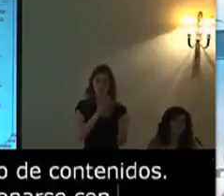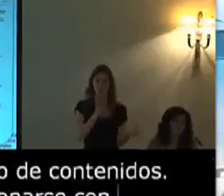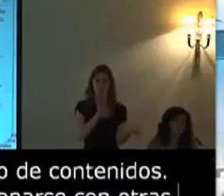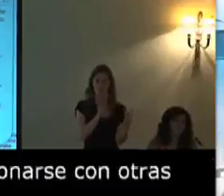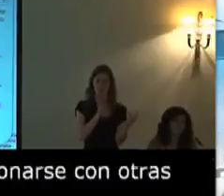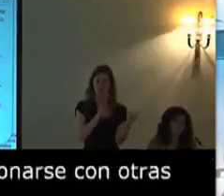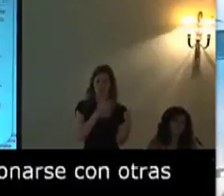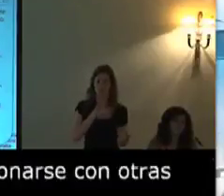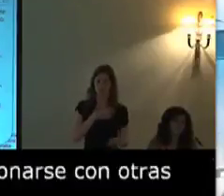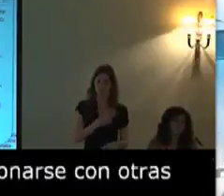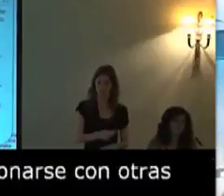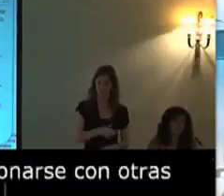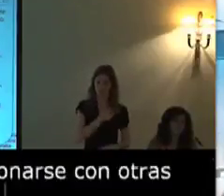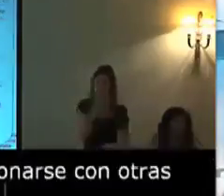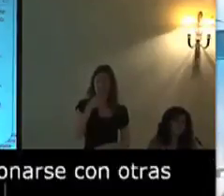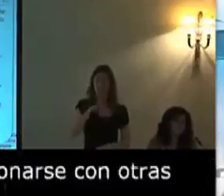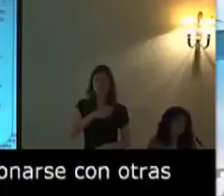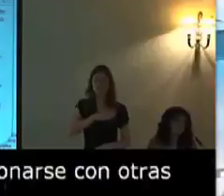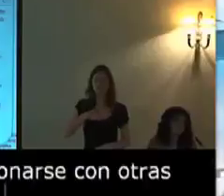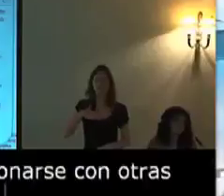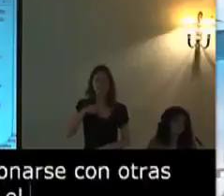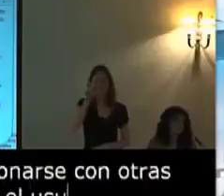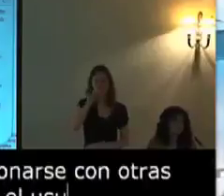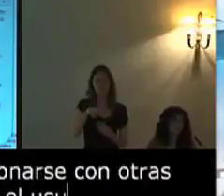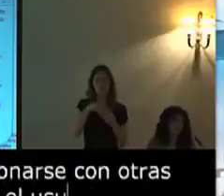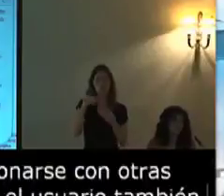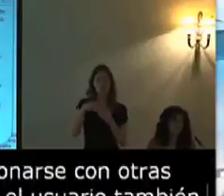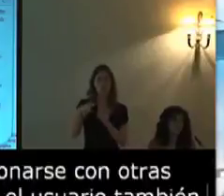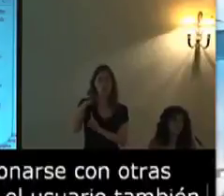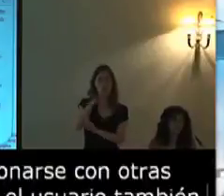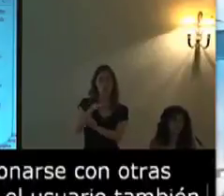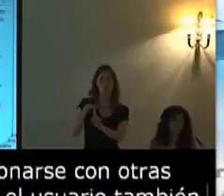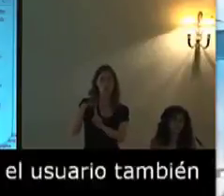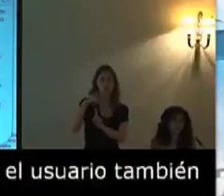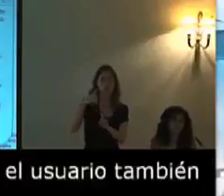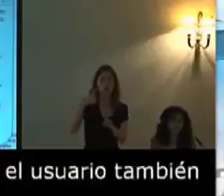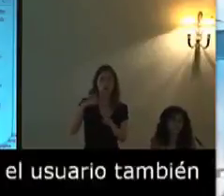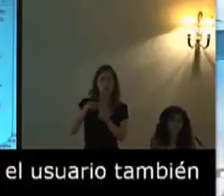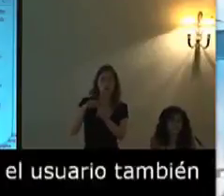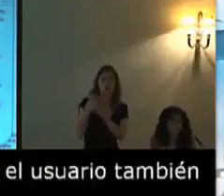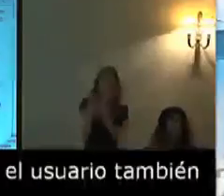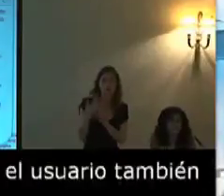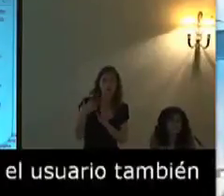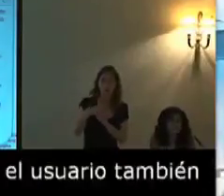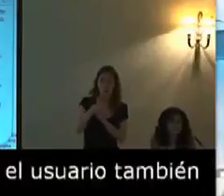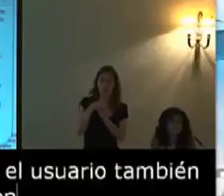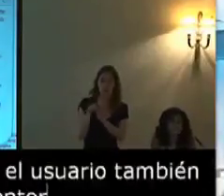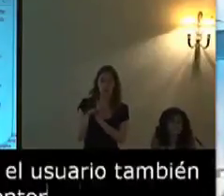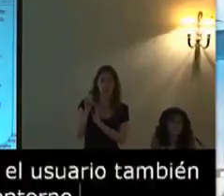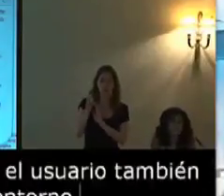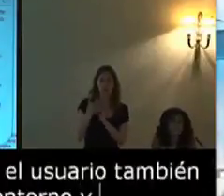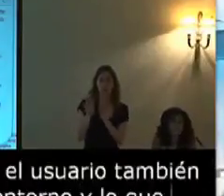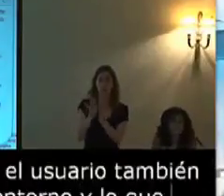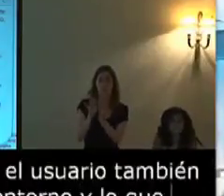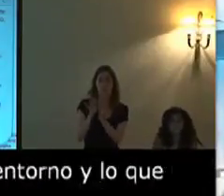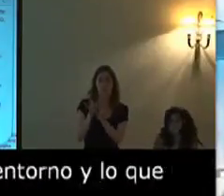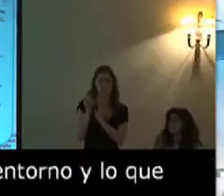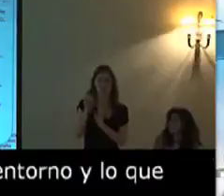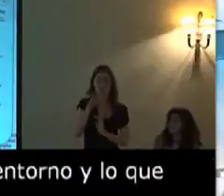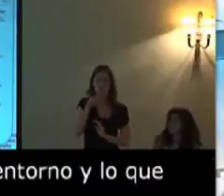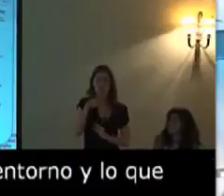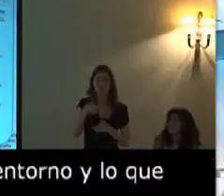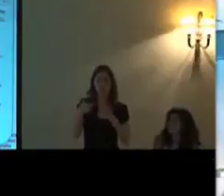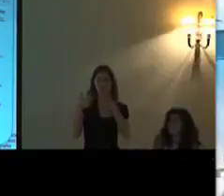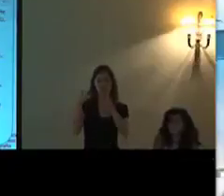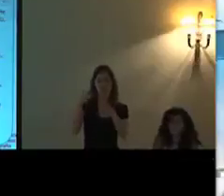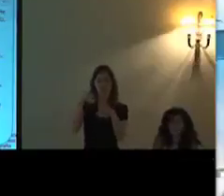In addition to relating to the people, we want the user also to understand what's happening in this